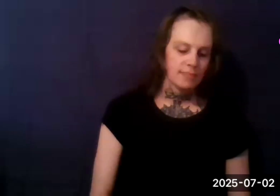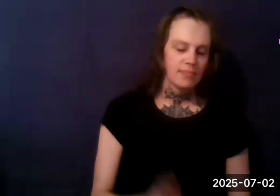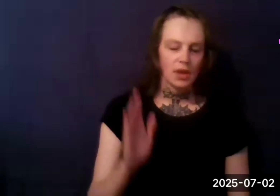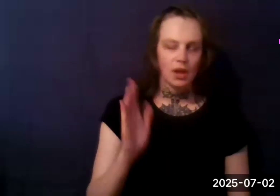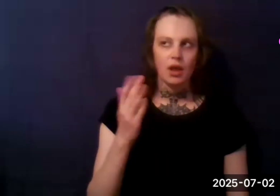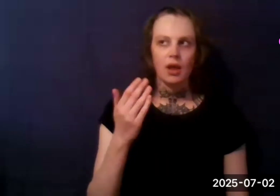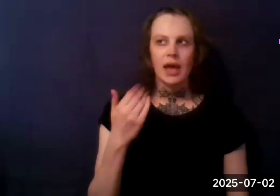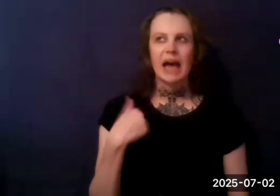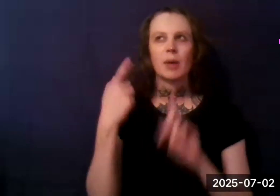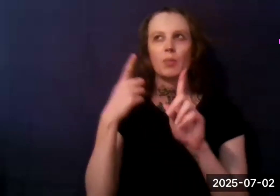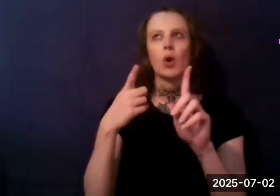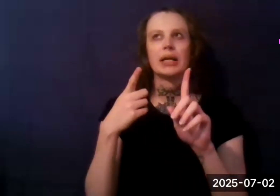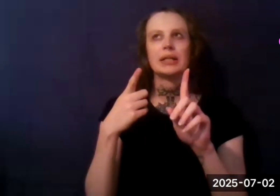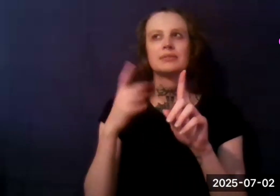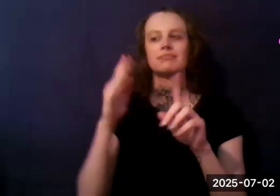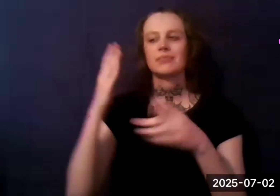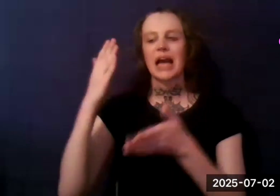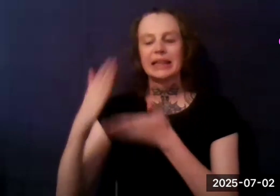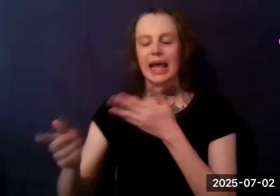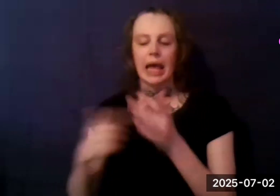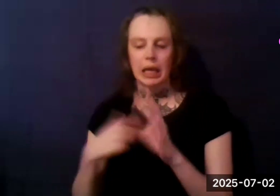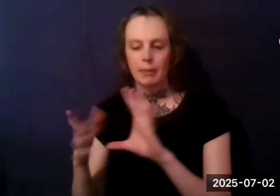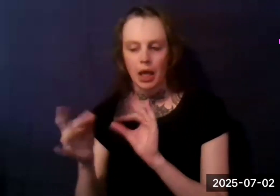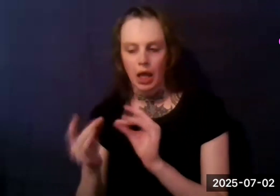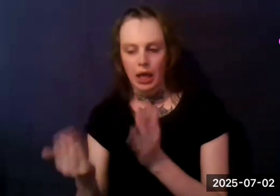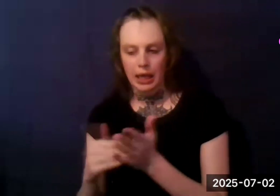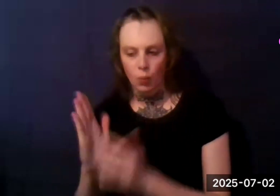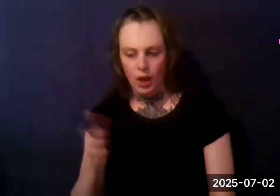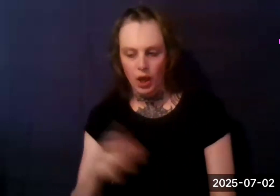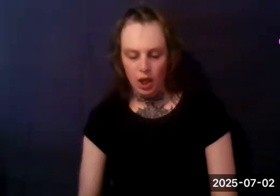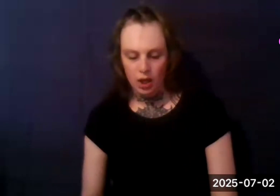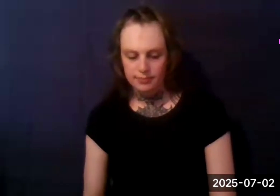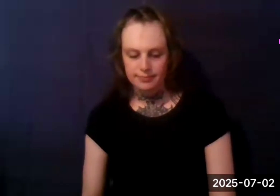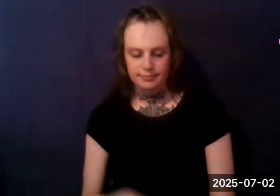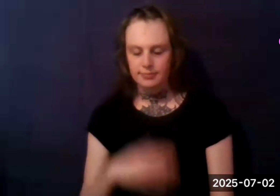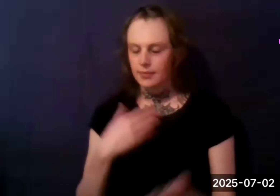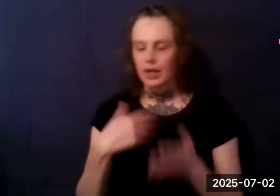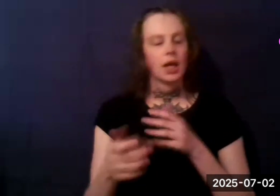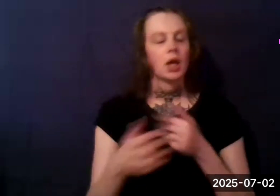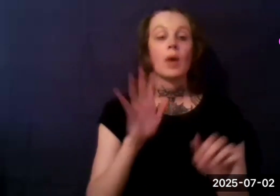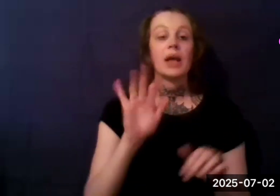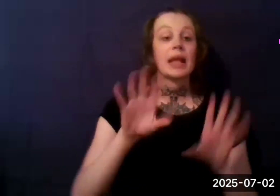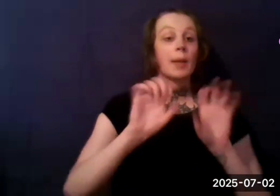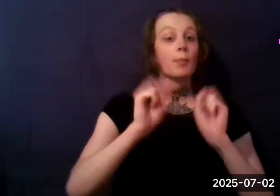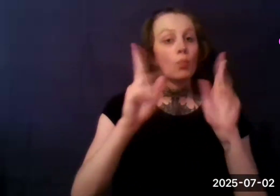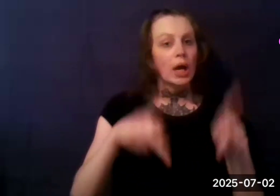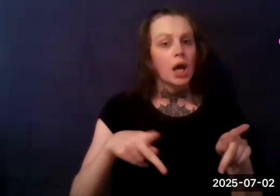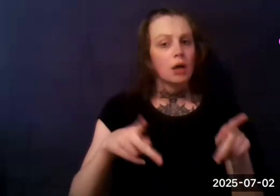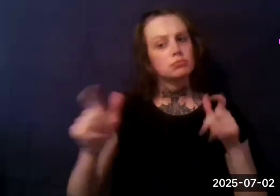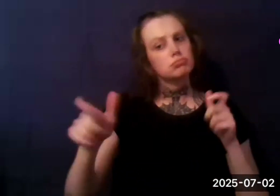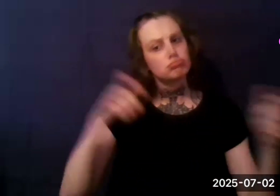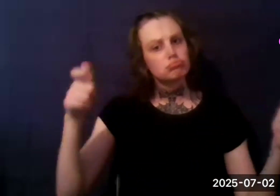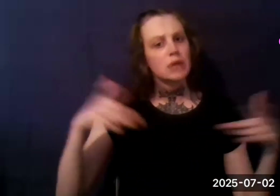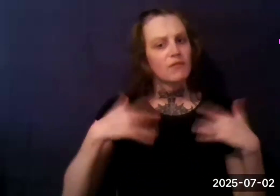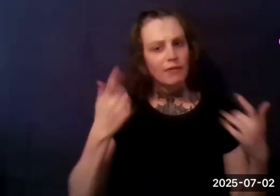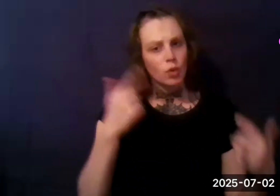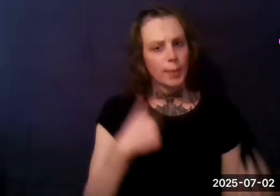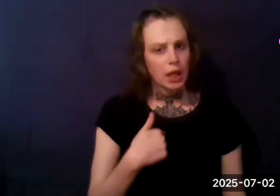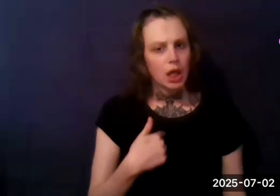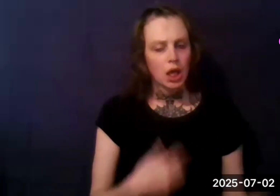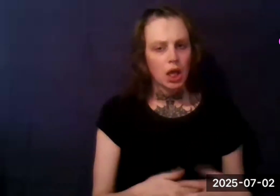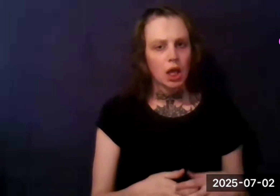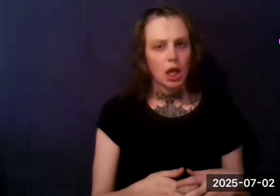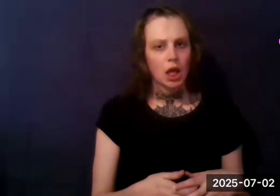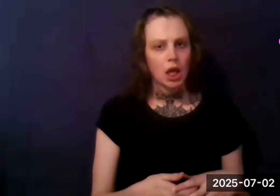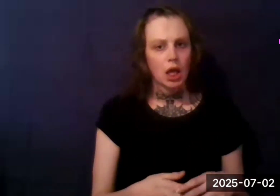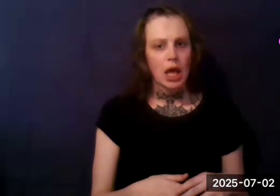end. Um, but like that was just like a big event in my sober life, and no one on my committee who was like, "That's my